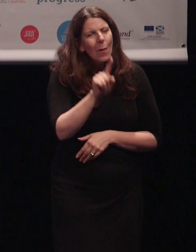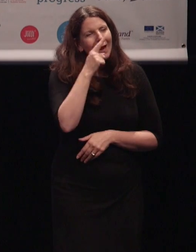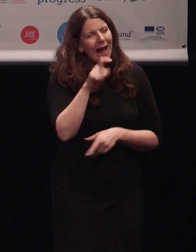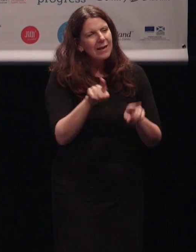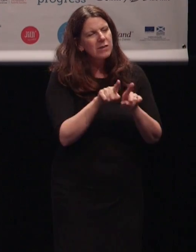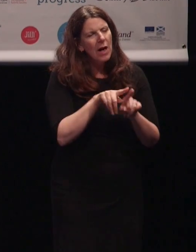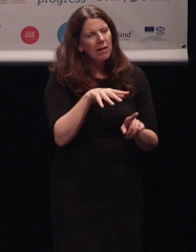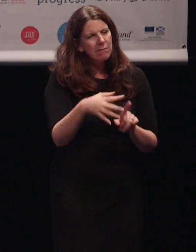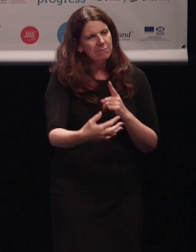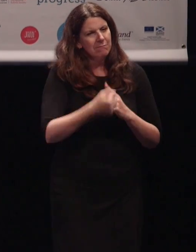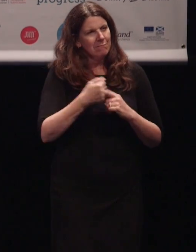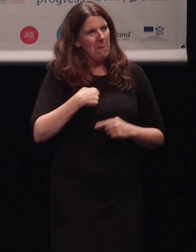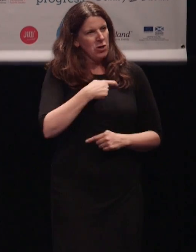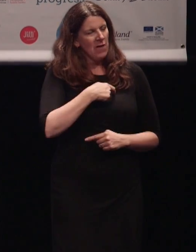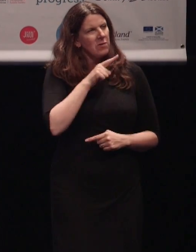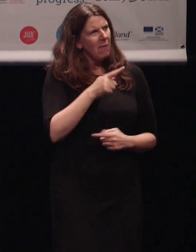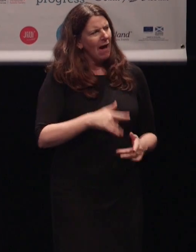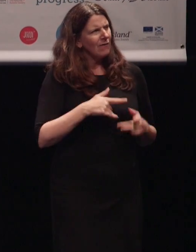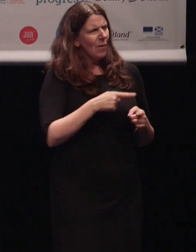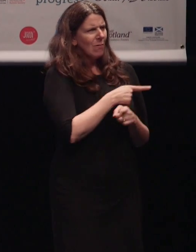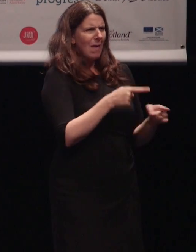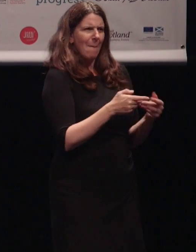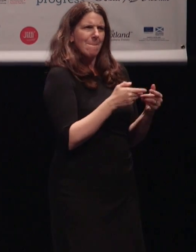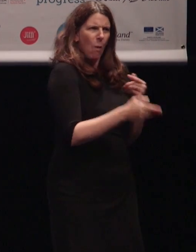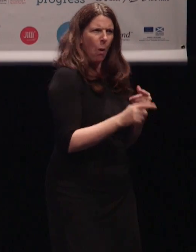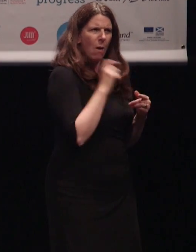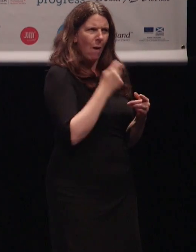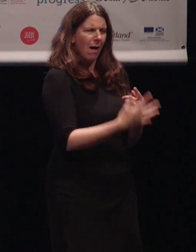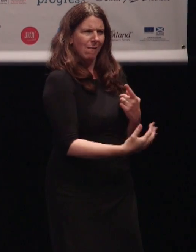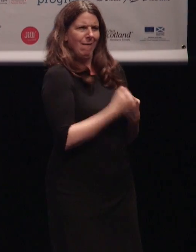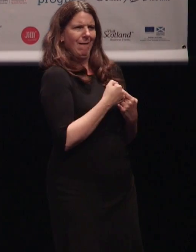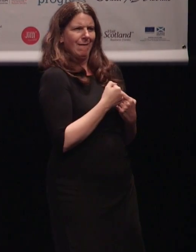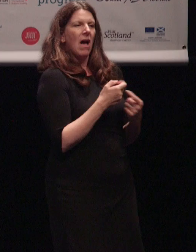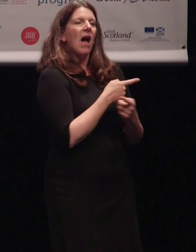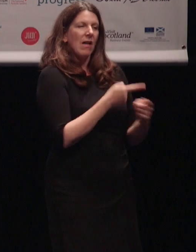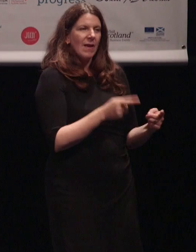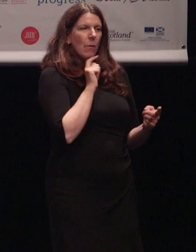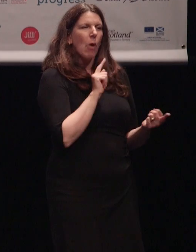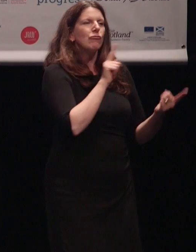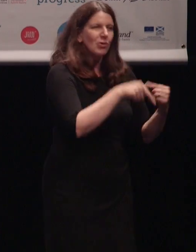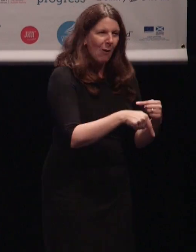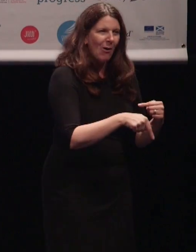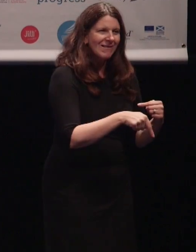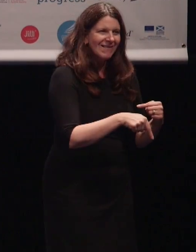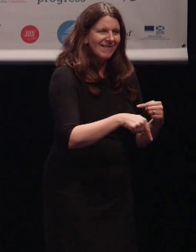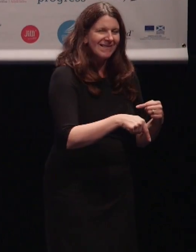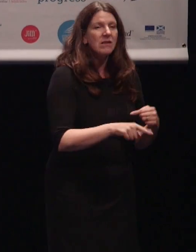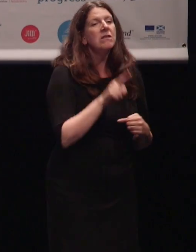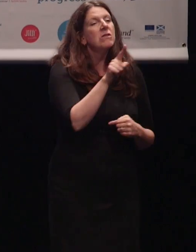people. Then they will react to this. So I've learned